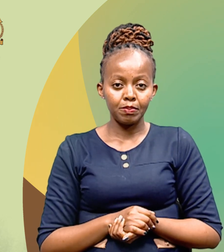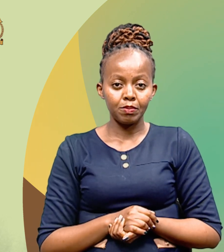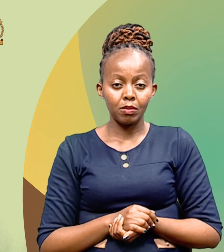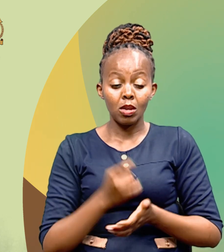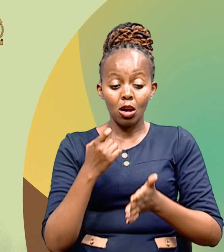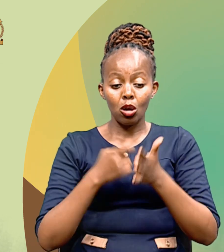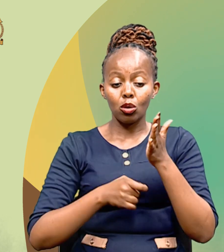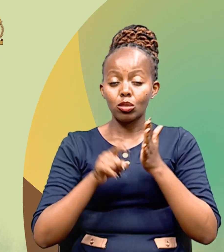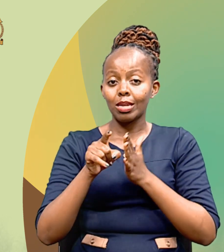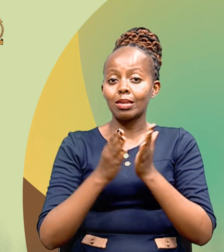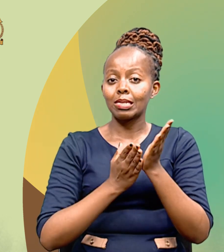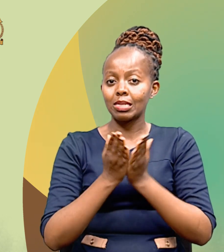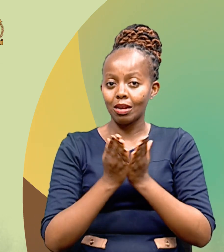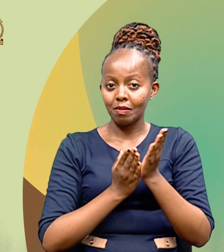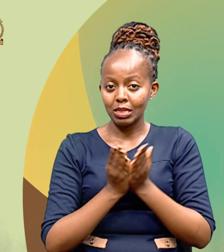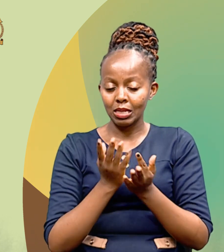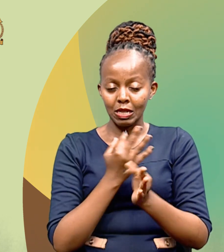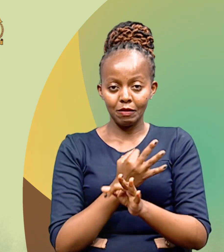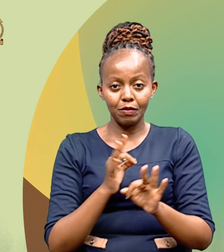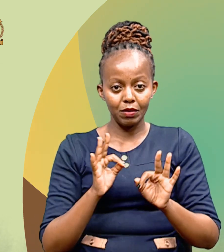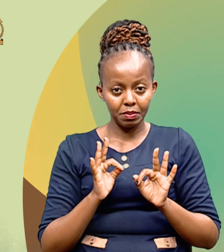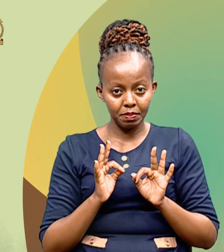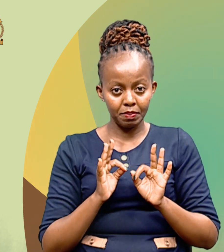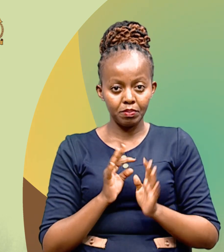Cost of service is free.